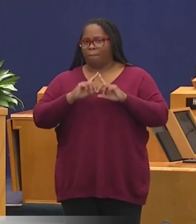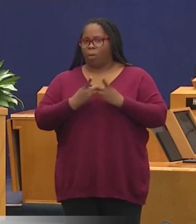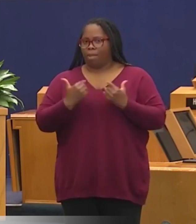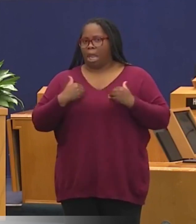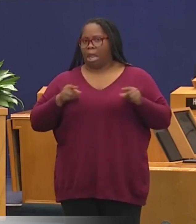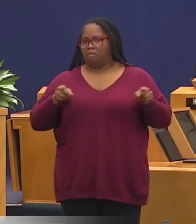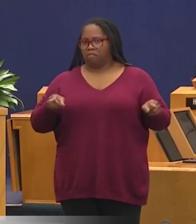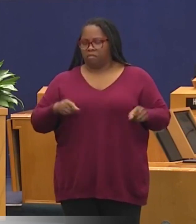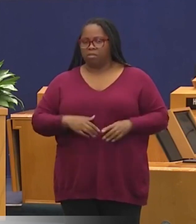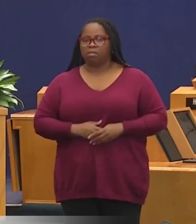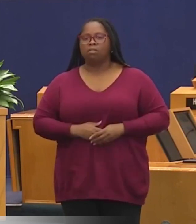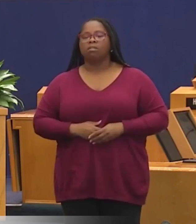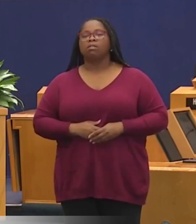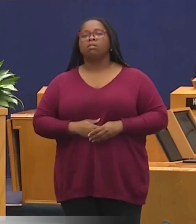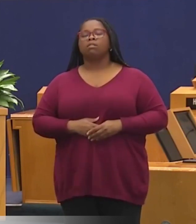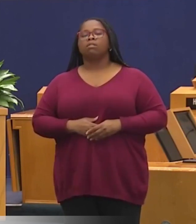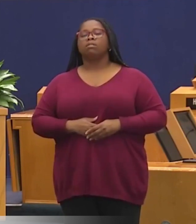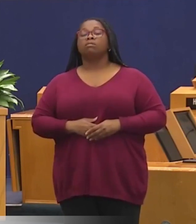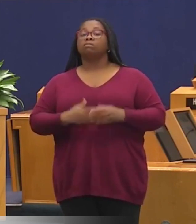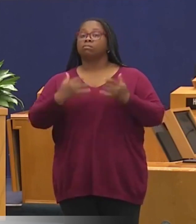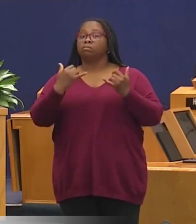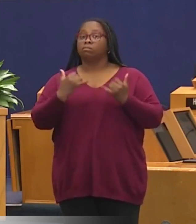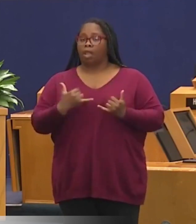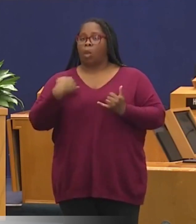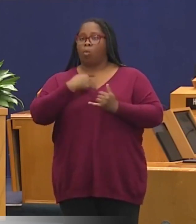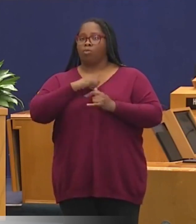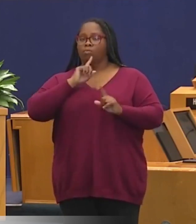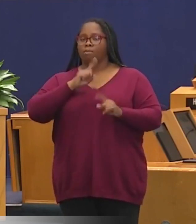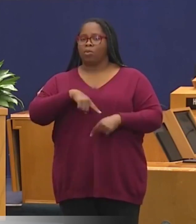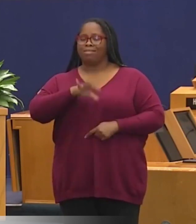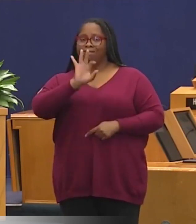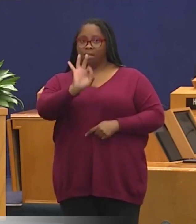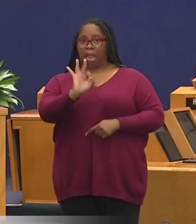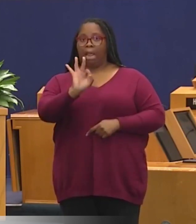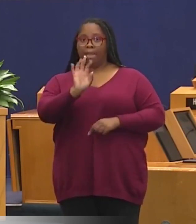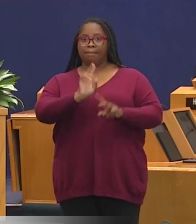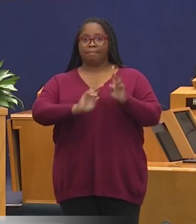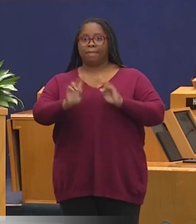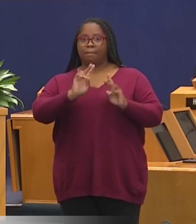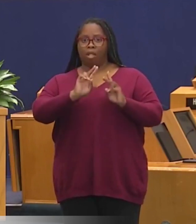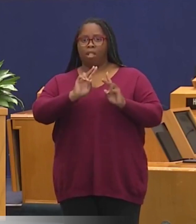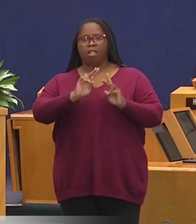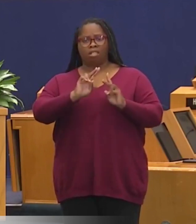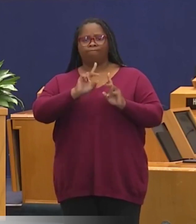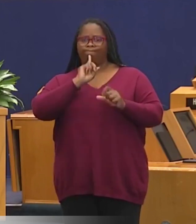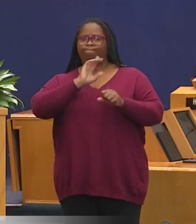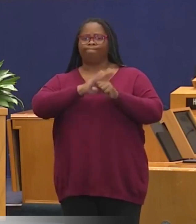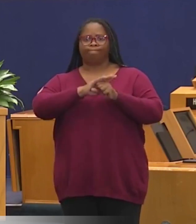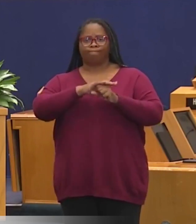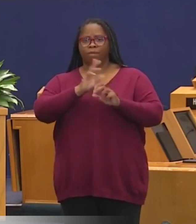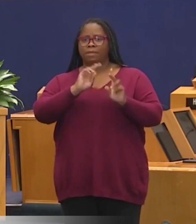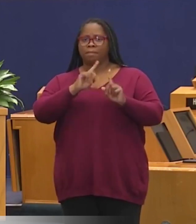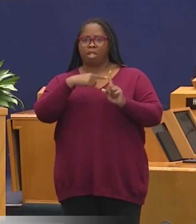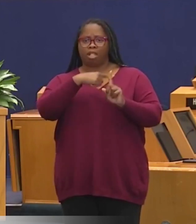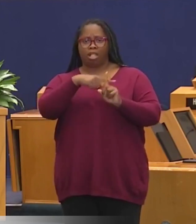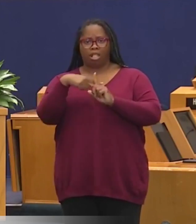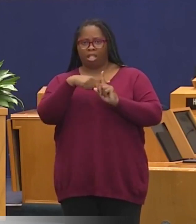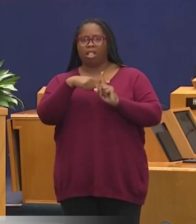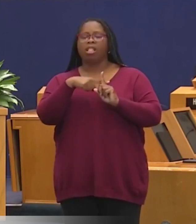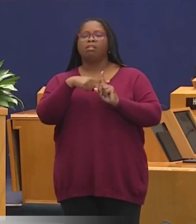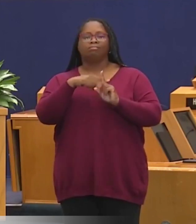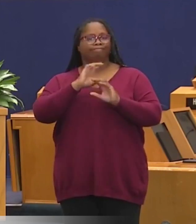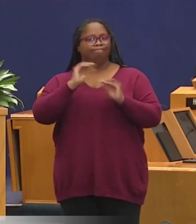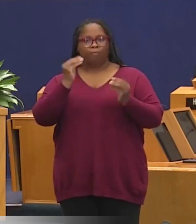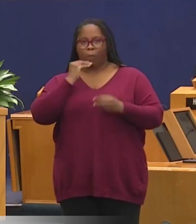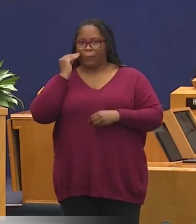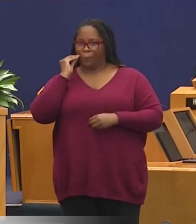also reporting amongst our count that 9 people are confirmed cases for people who are experiencing